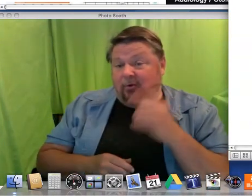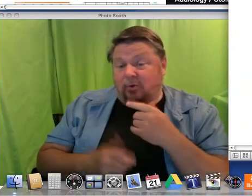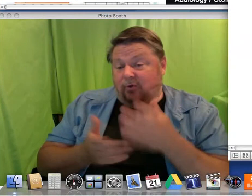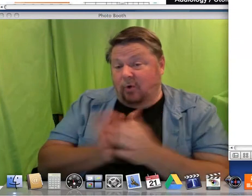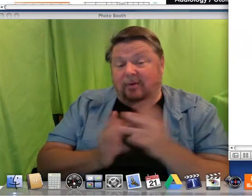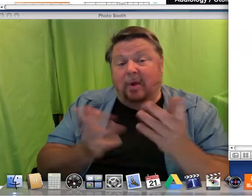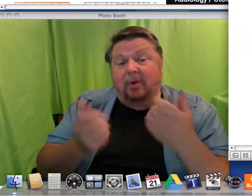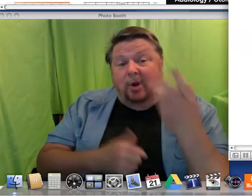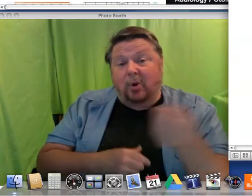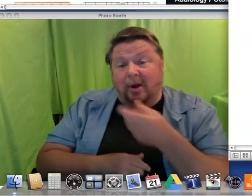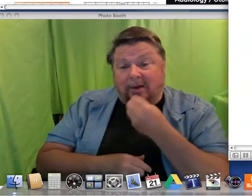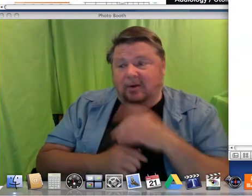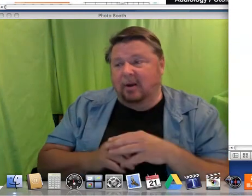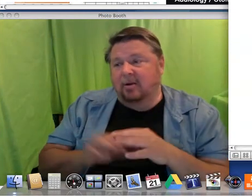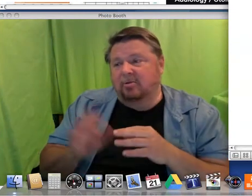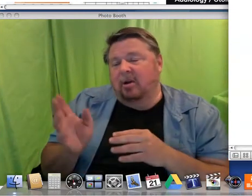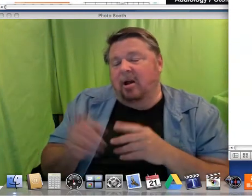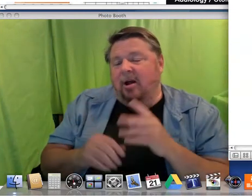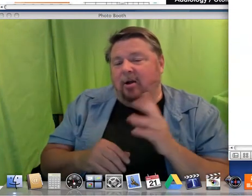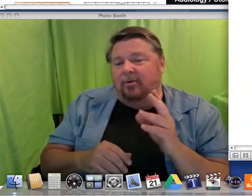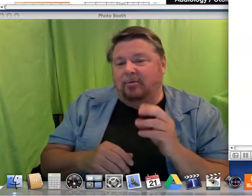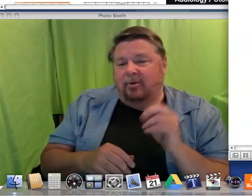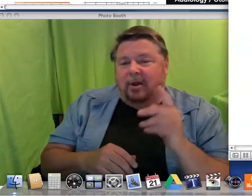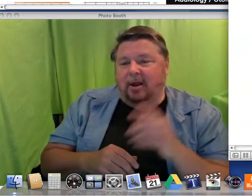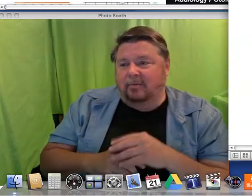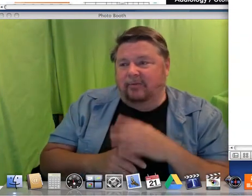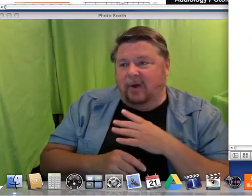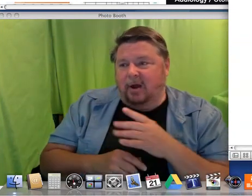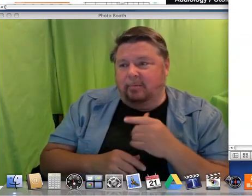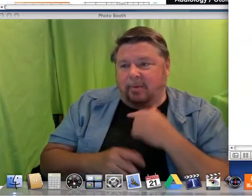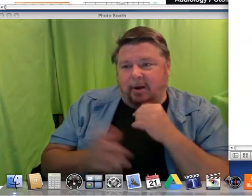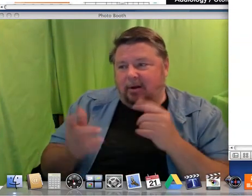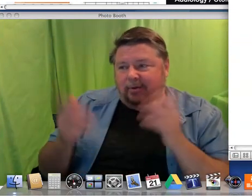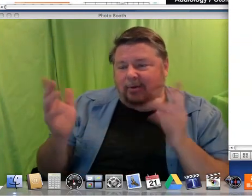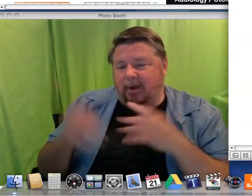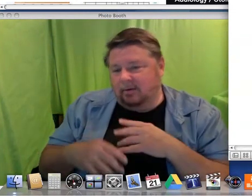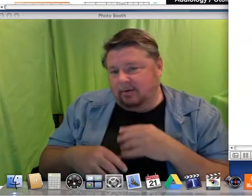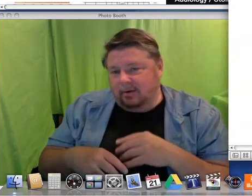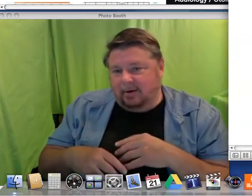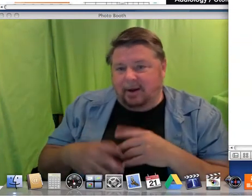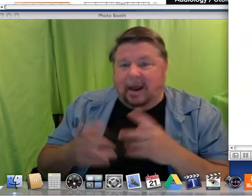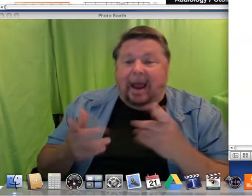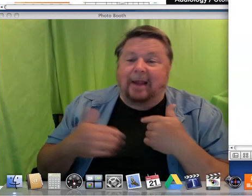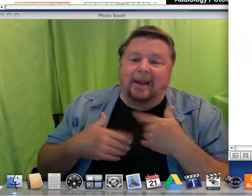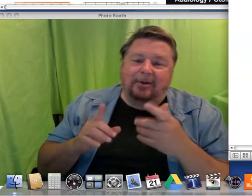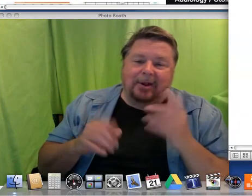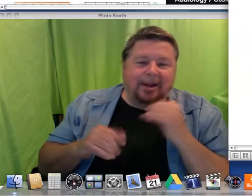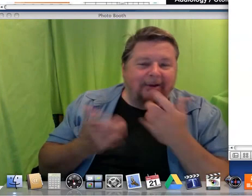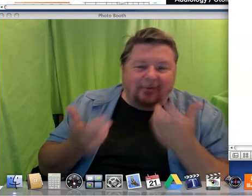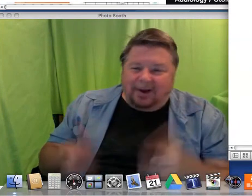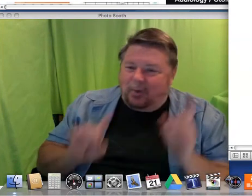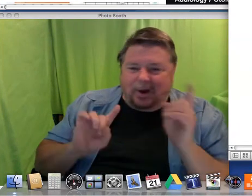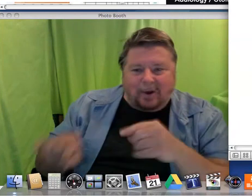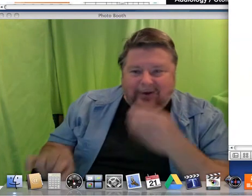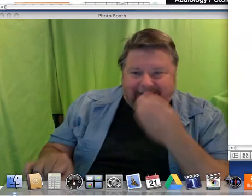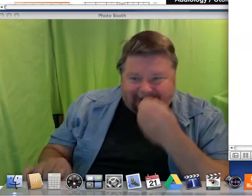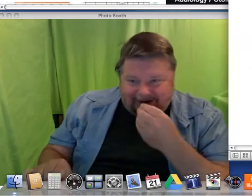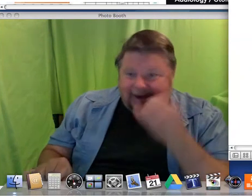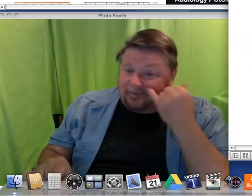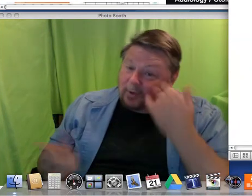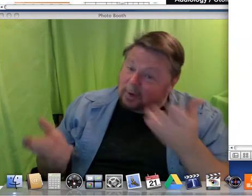citizens, if you ask them, hey, do you want to go out to eat? Say, oh, okay, fine, but okay. And they really don't want to go out